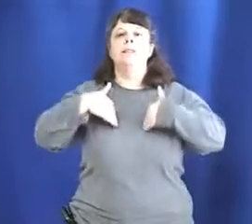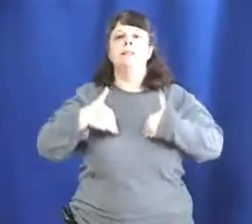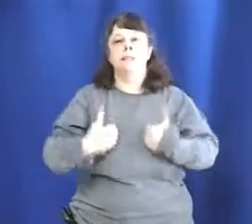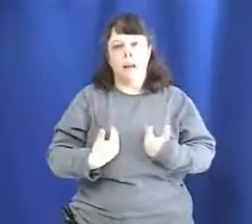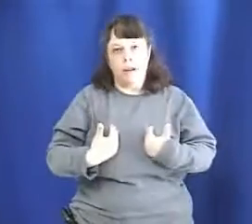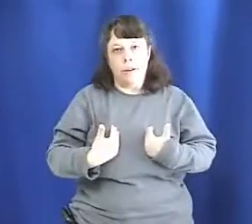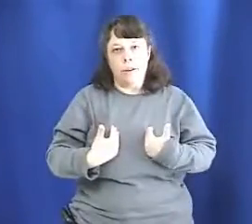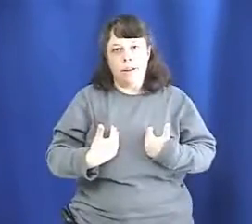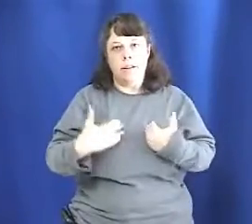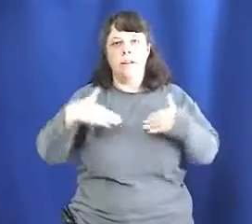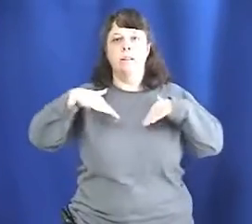Tired.